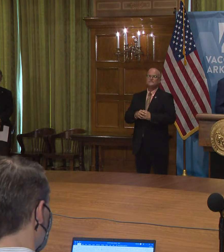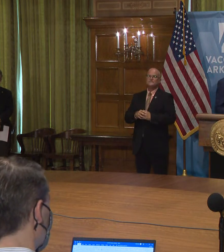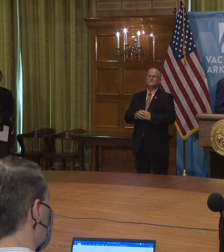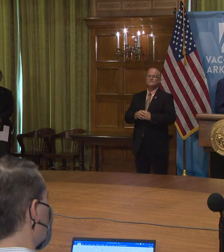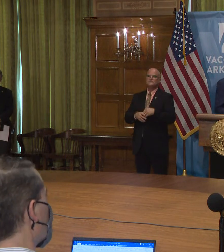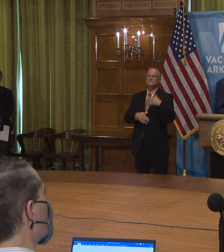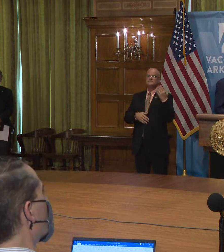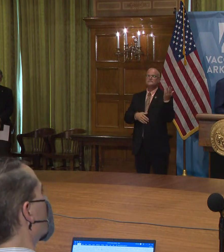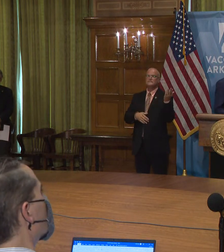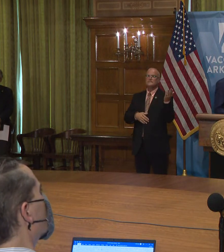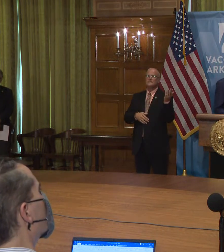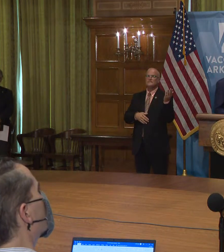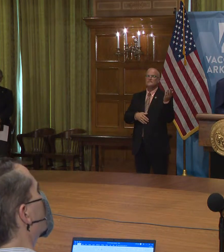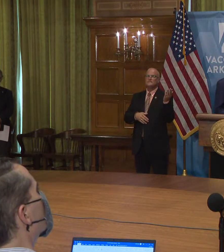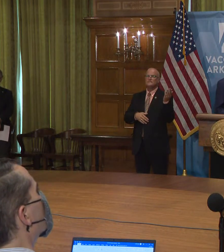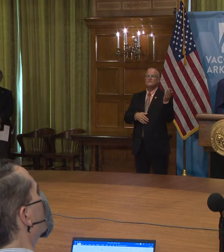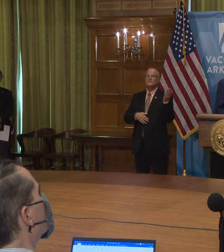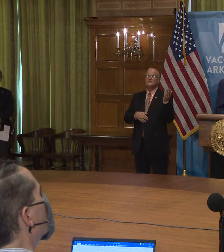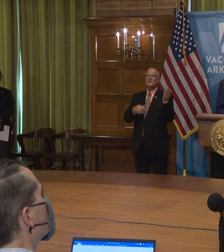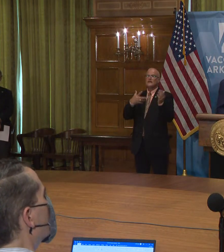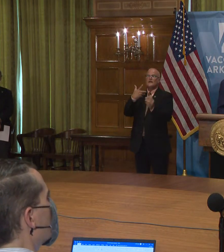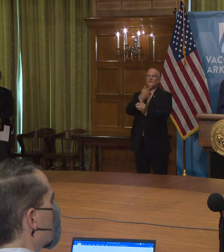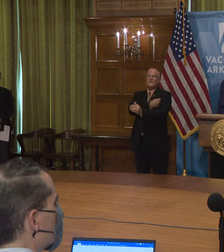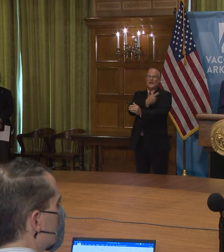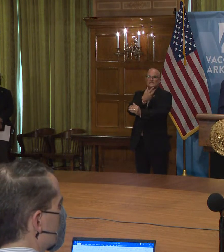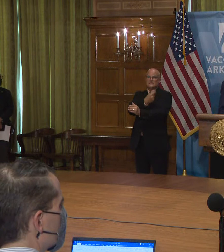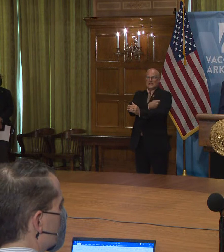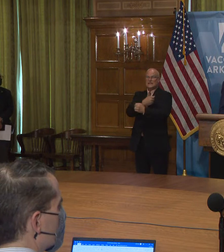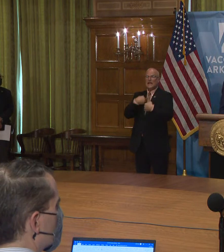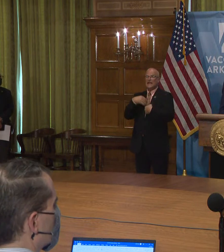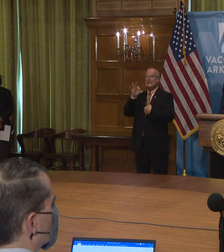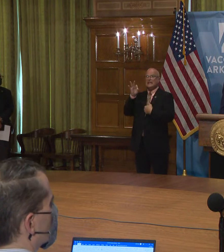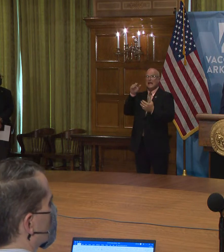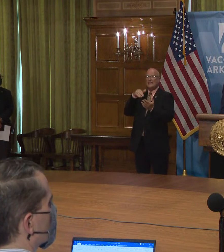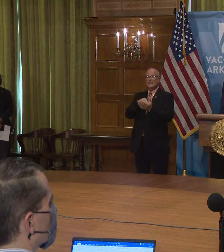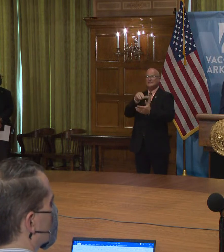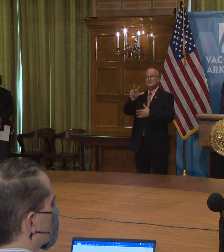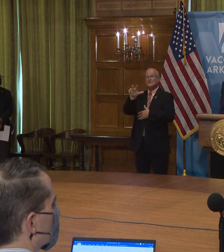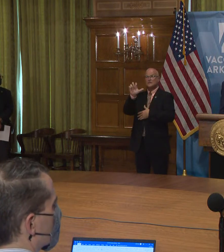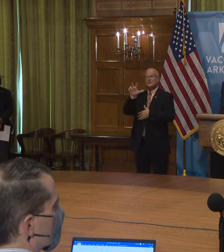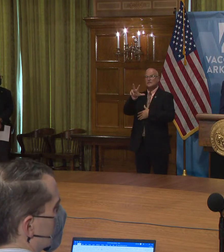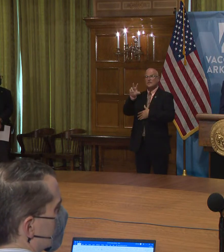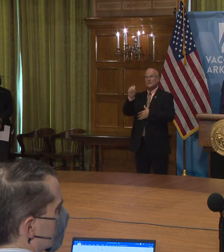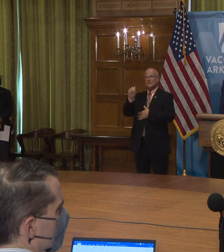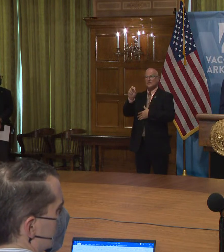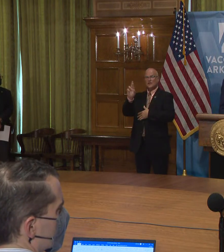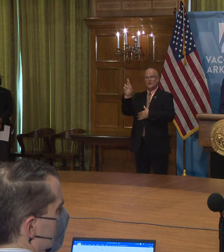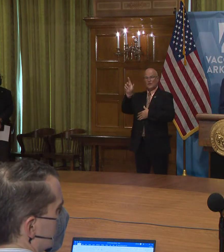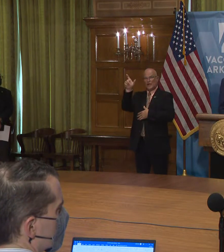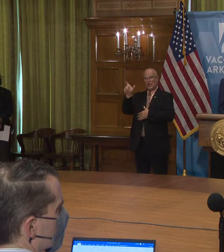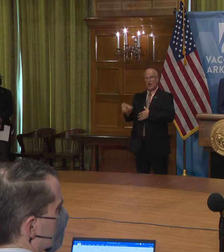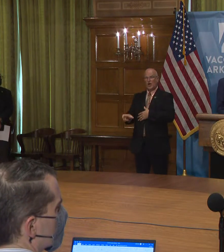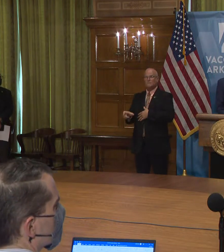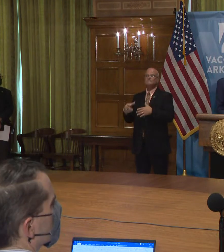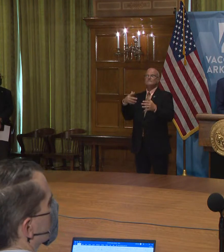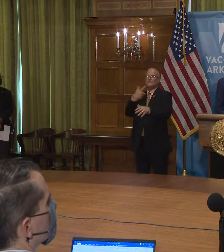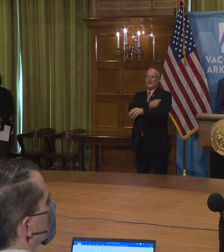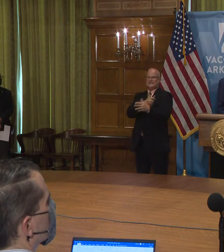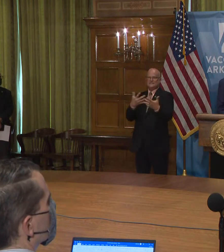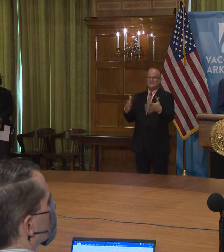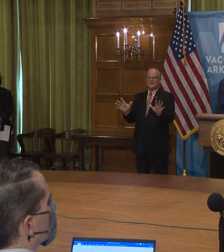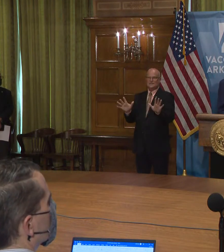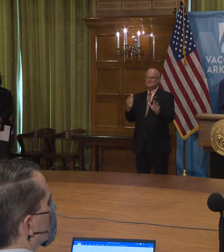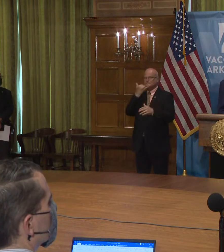And then if we go to the next one, this is the vaccinations. We've had 9,330 on the right column that have been